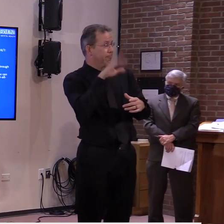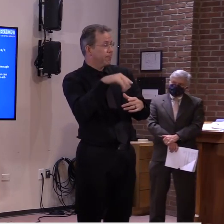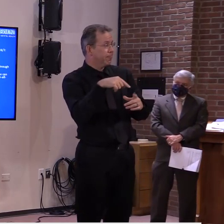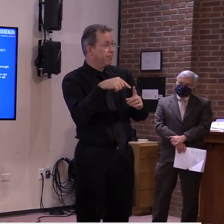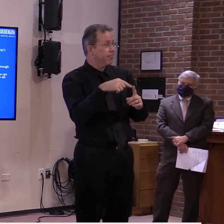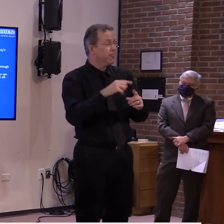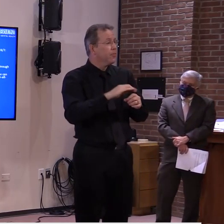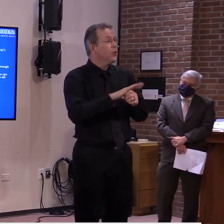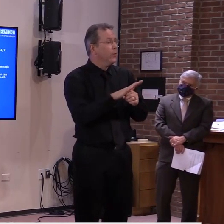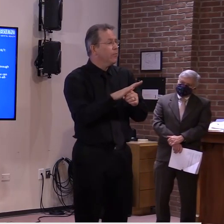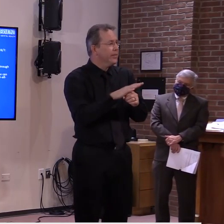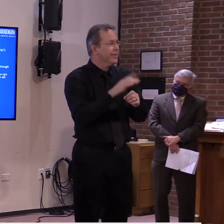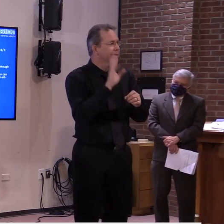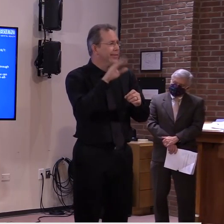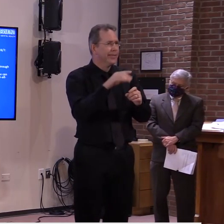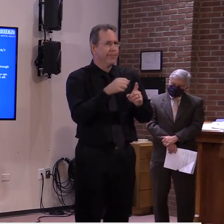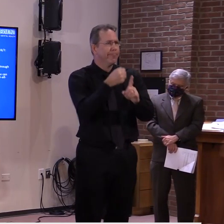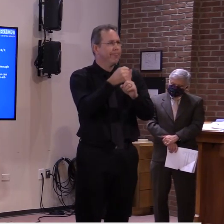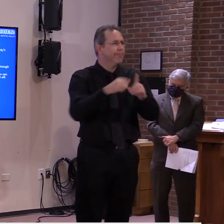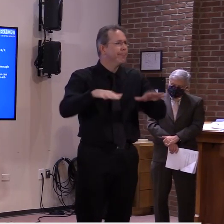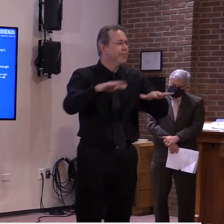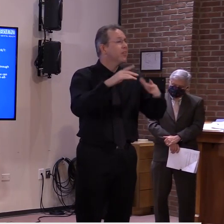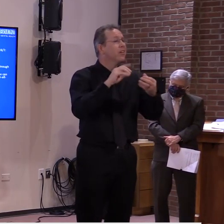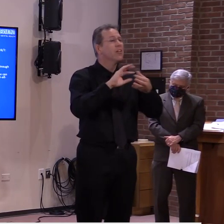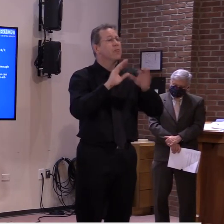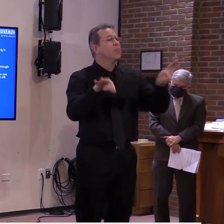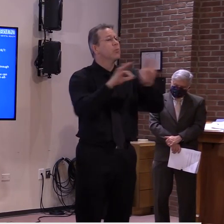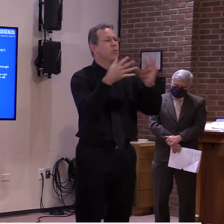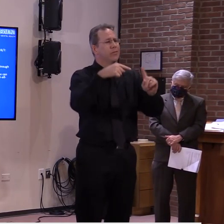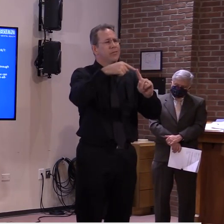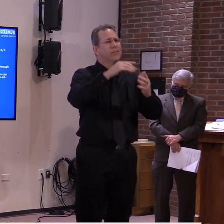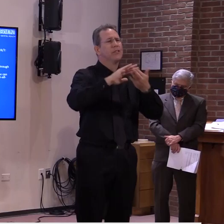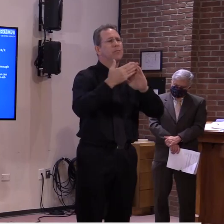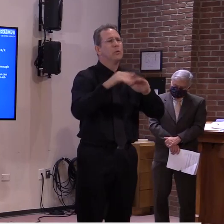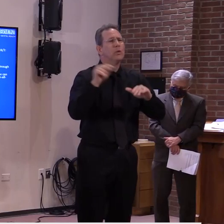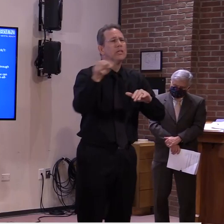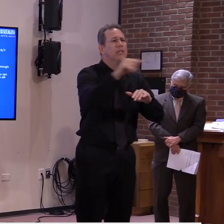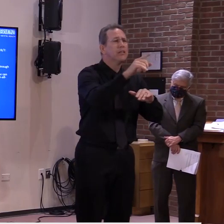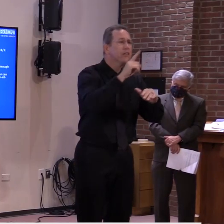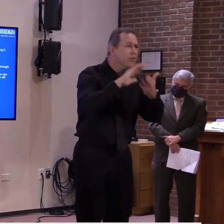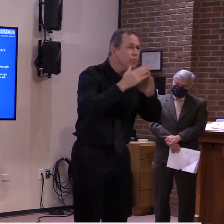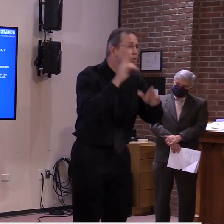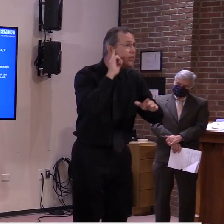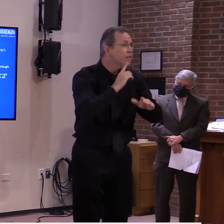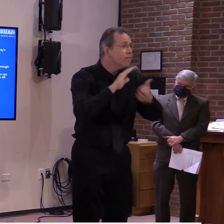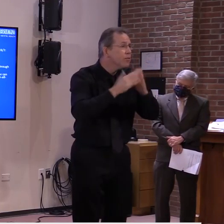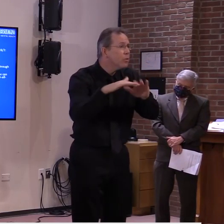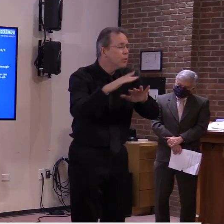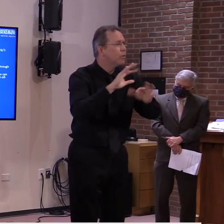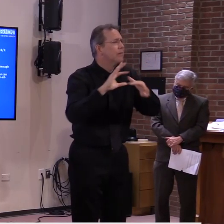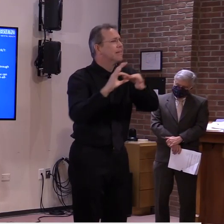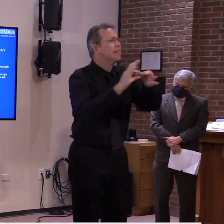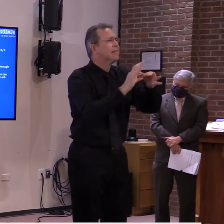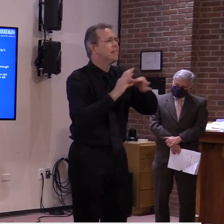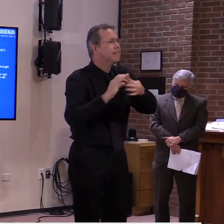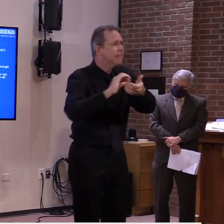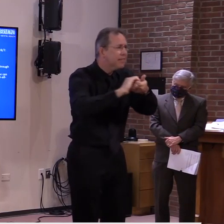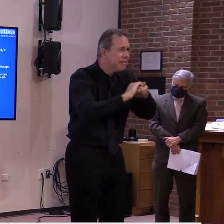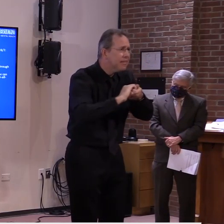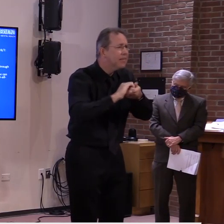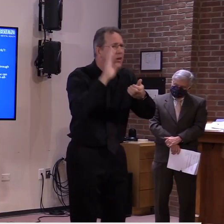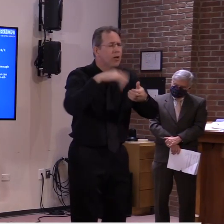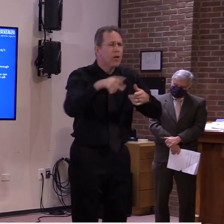and connection. The ability is us as individuals, families, and communities to be resilient, to continue to thrive